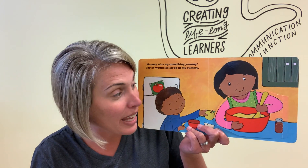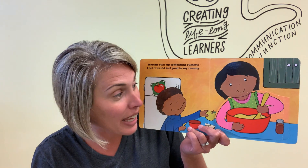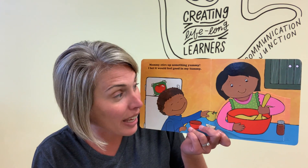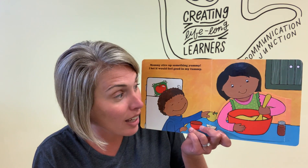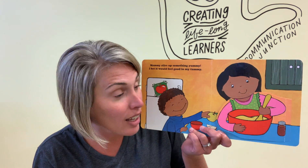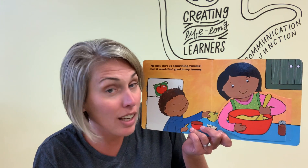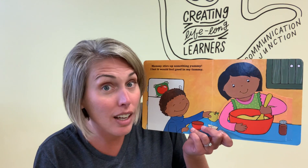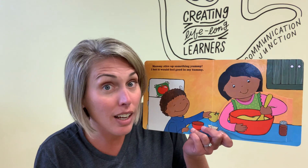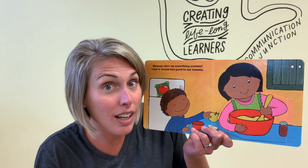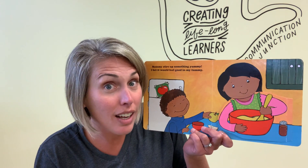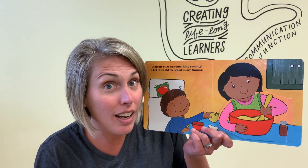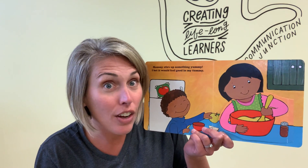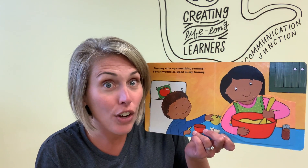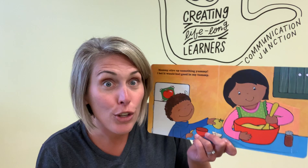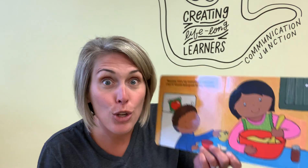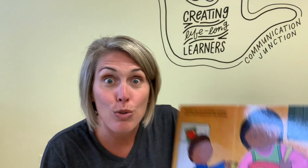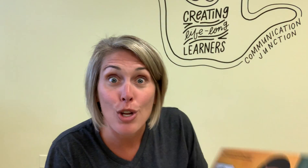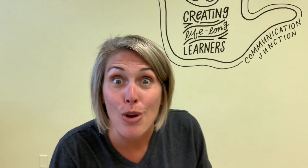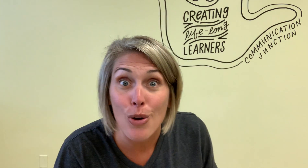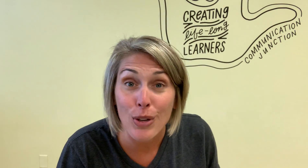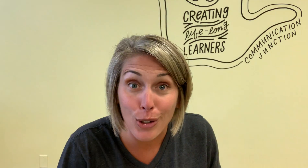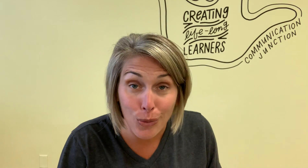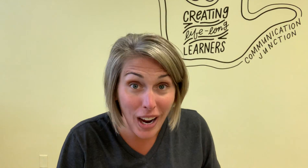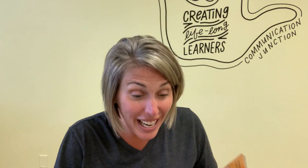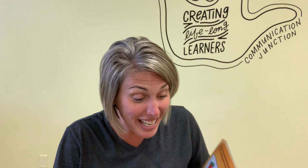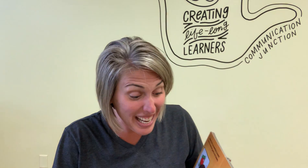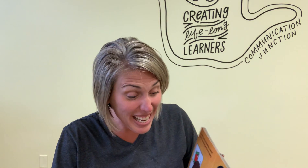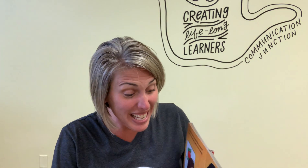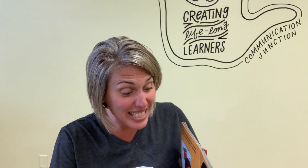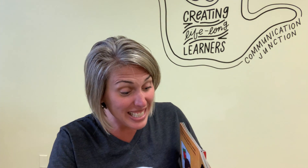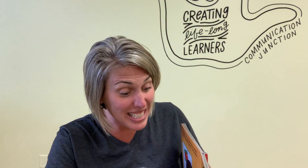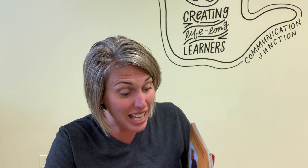making? You do? You're right. It's